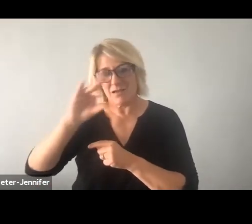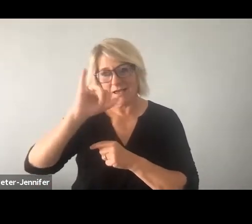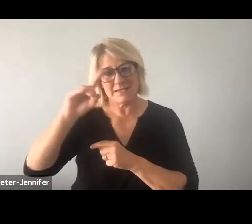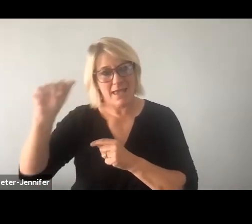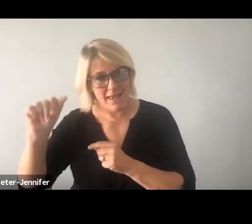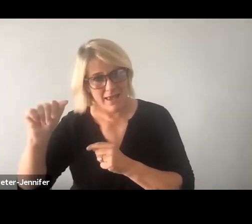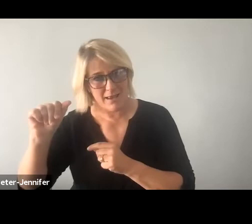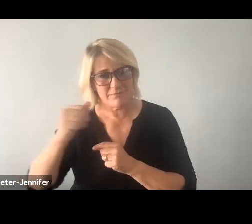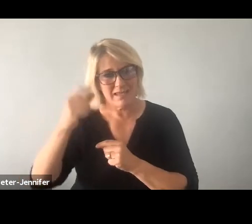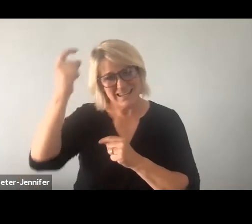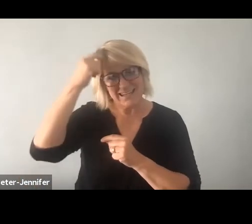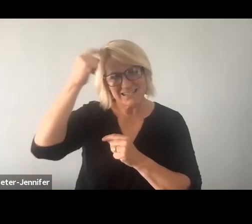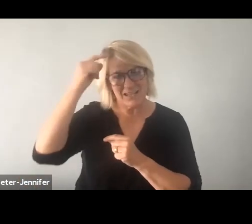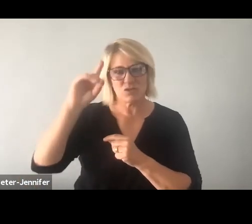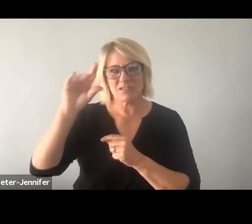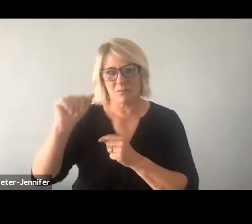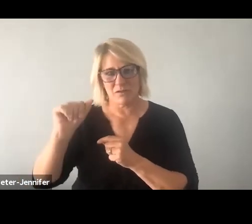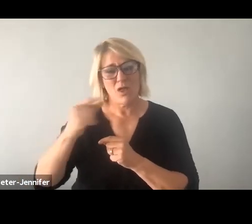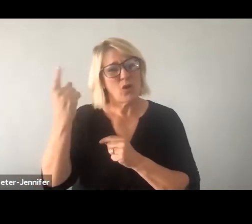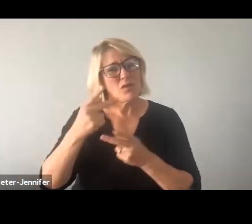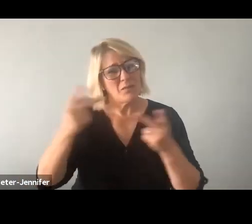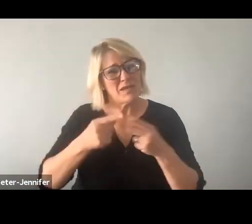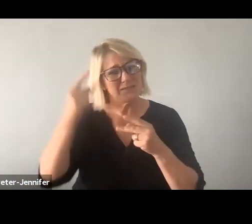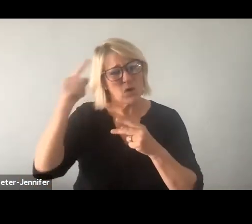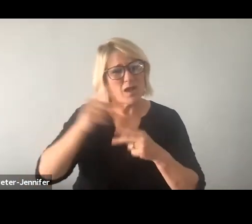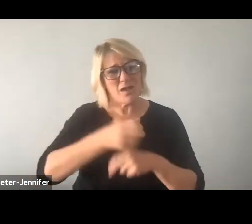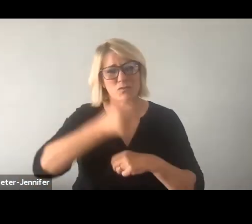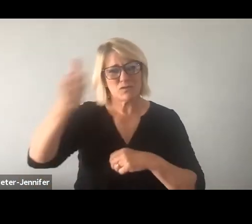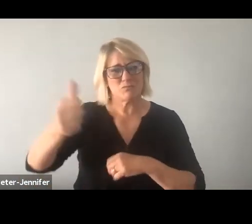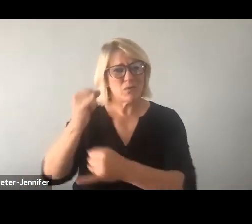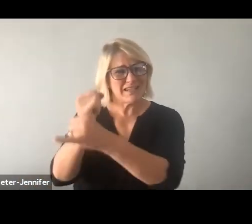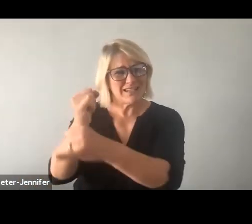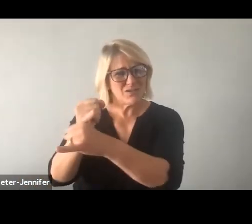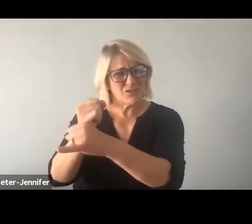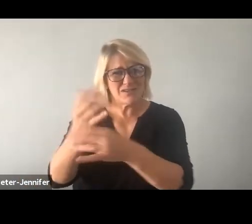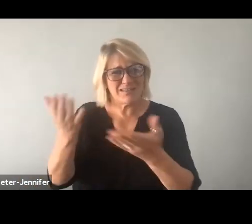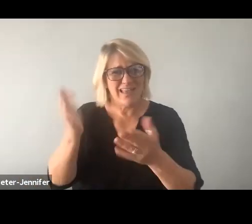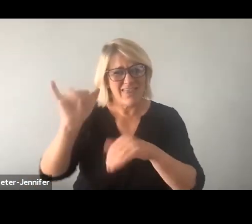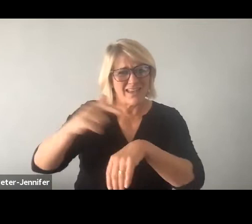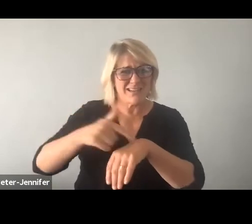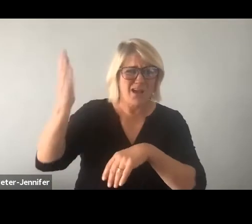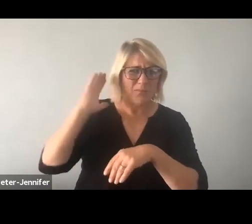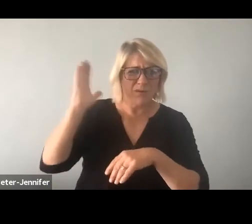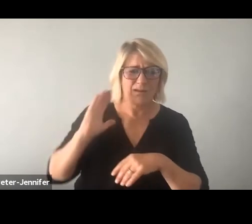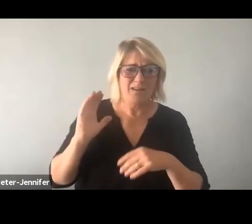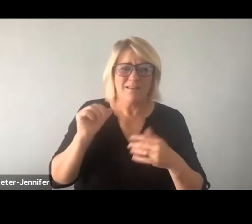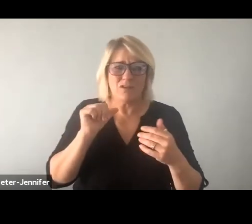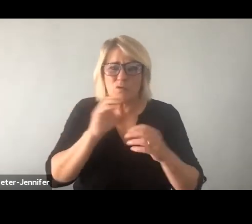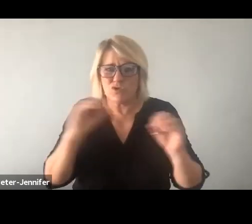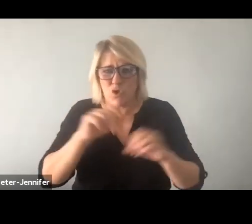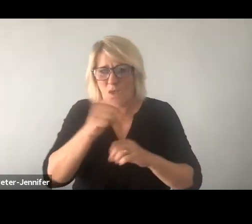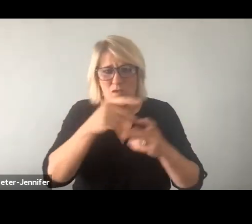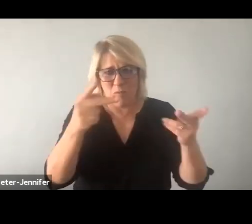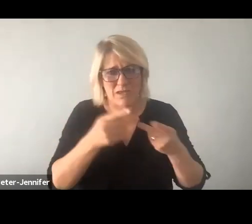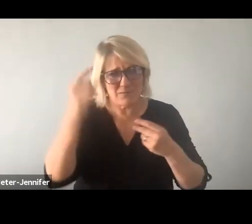place for him was an institution. This was a time before there was any such thing as home and community-based services, and just a